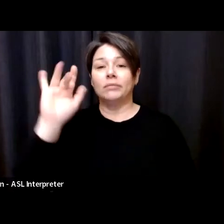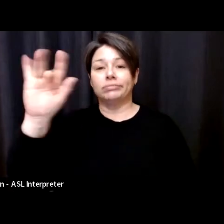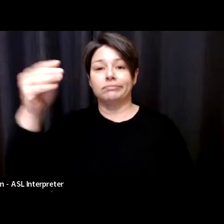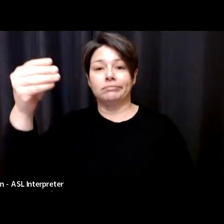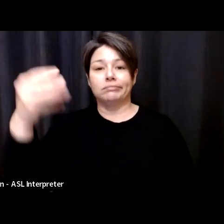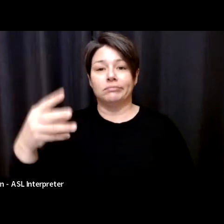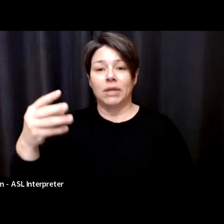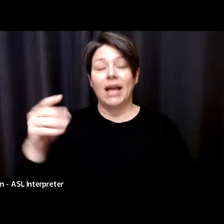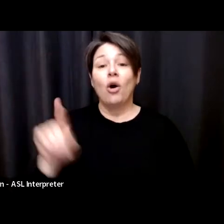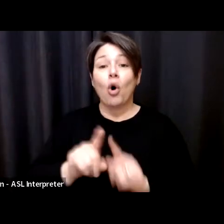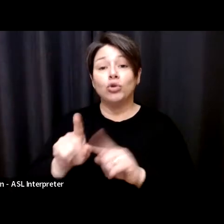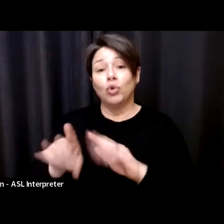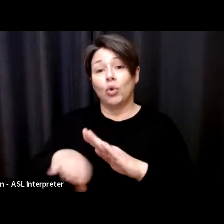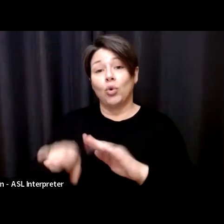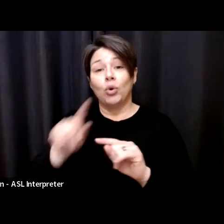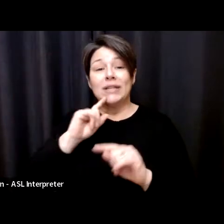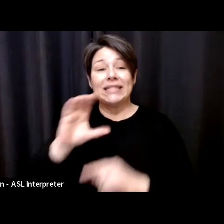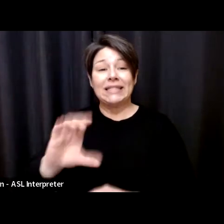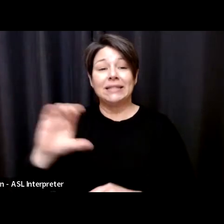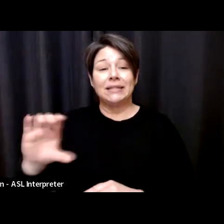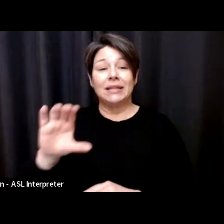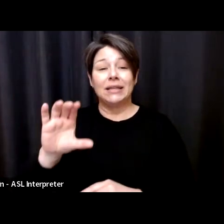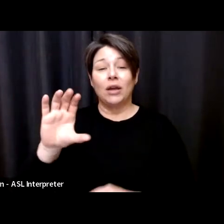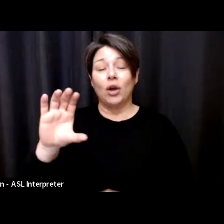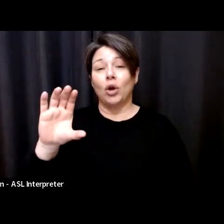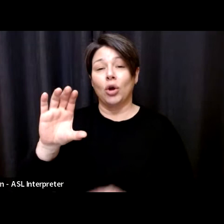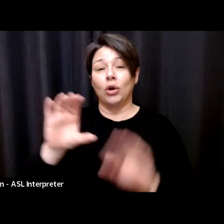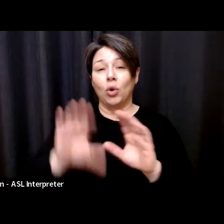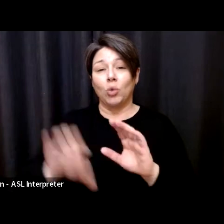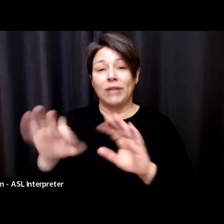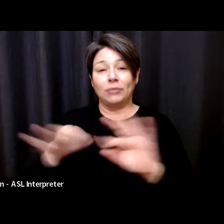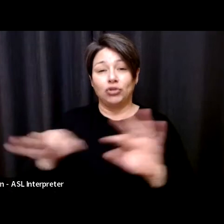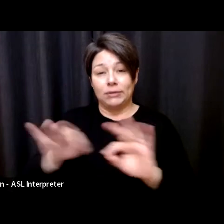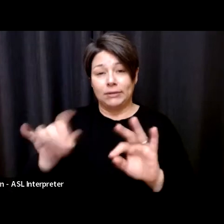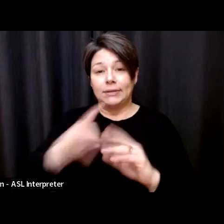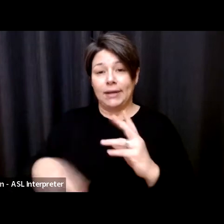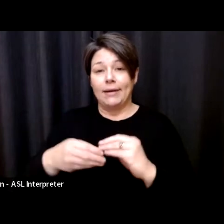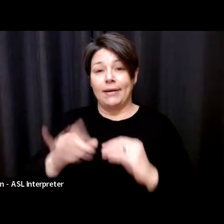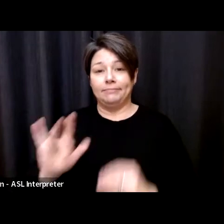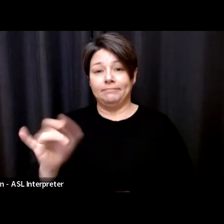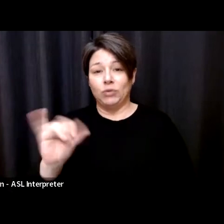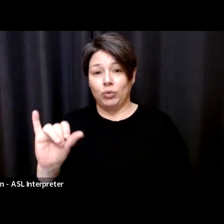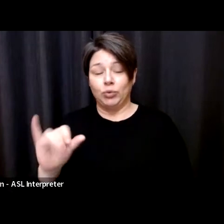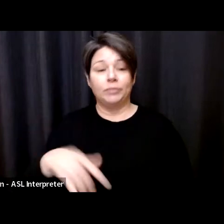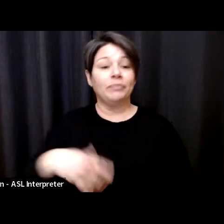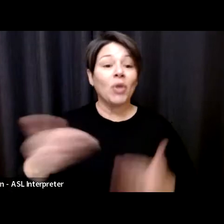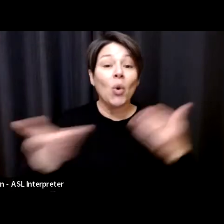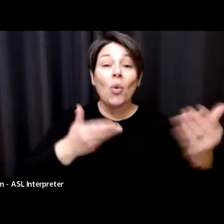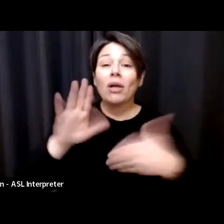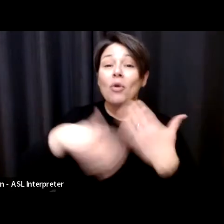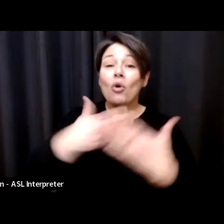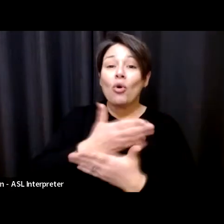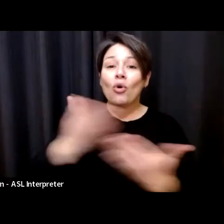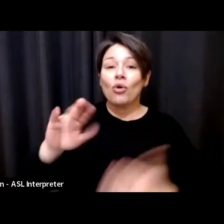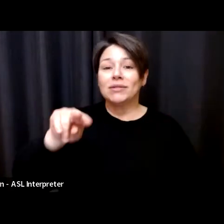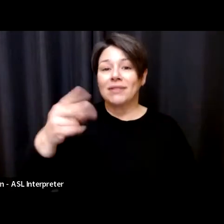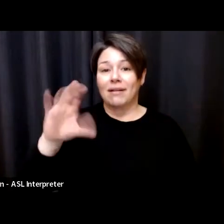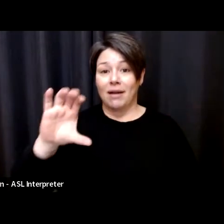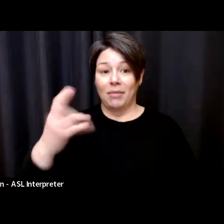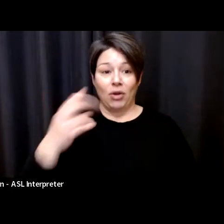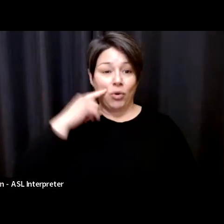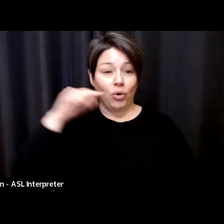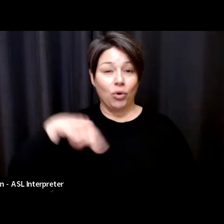closed captioning if you like as well. A very warm welcome to all at our second Common Hour of the